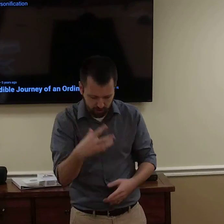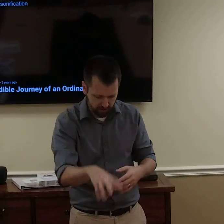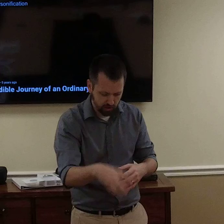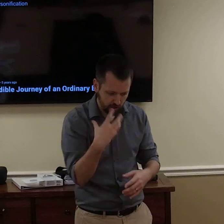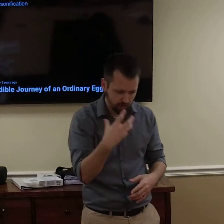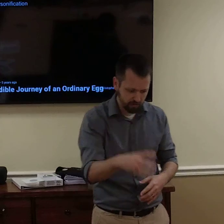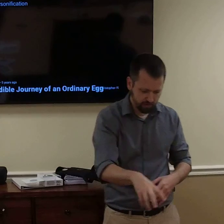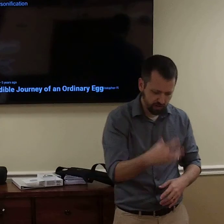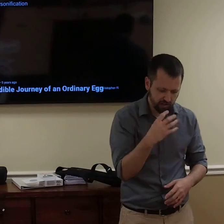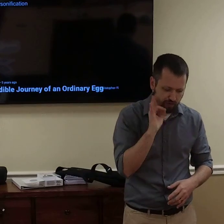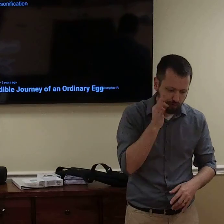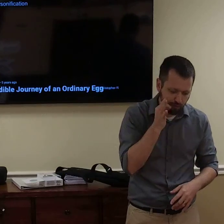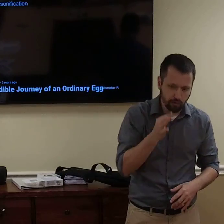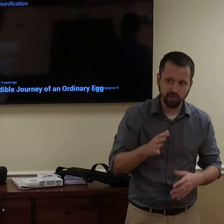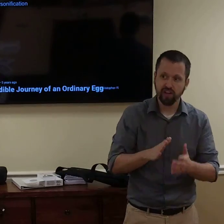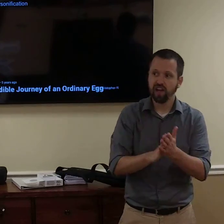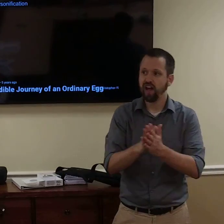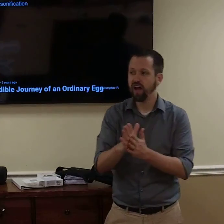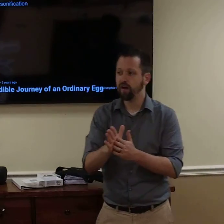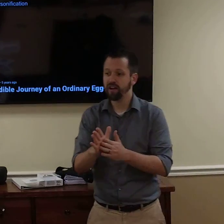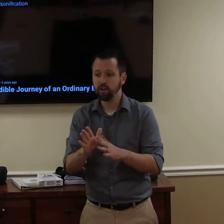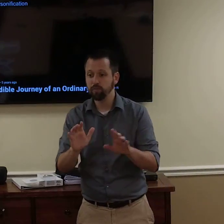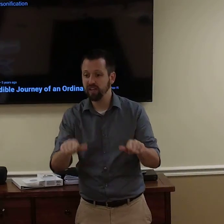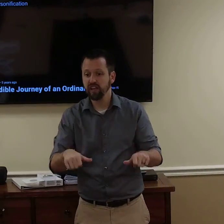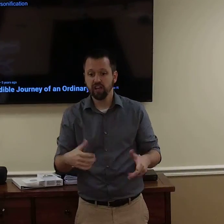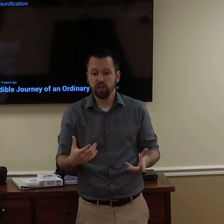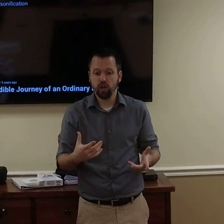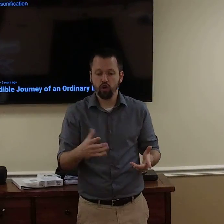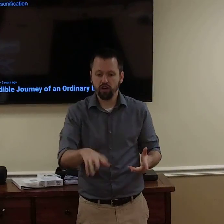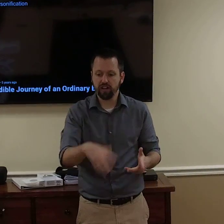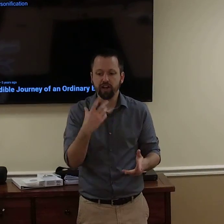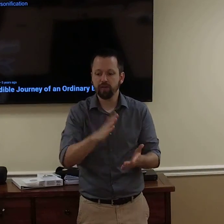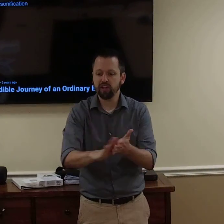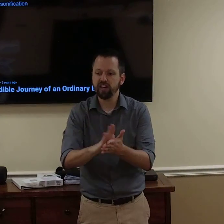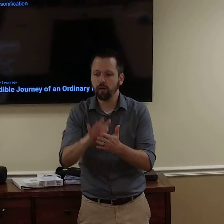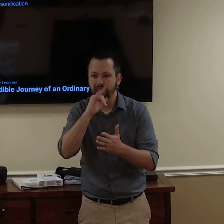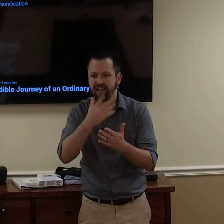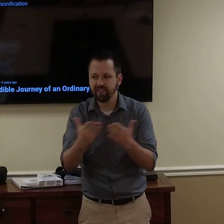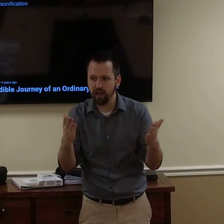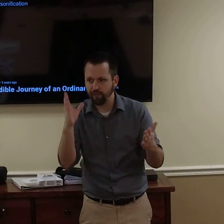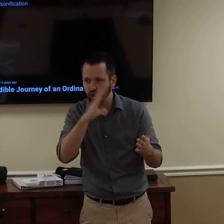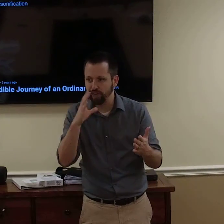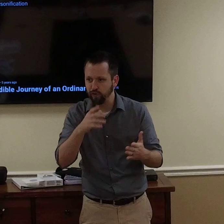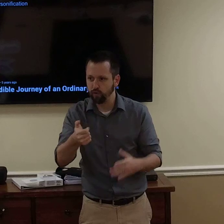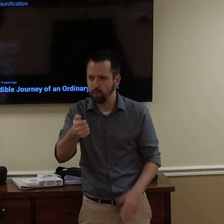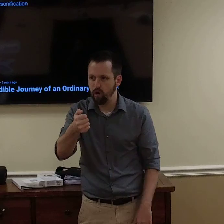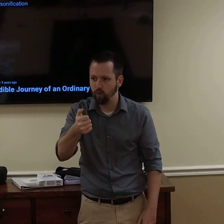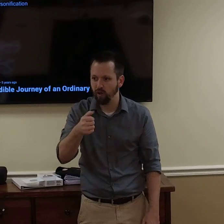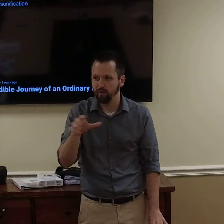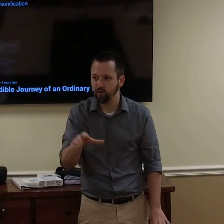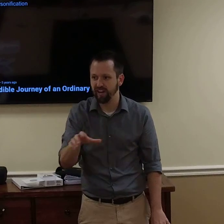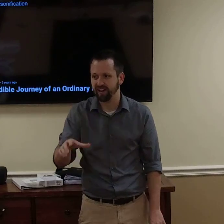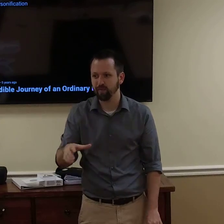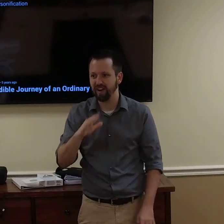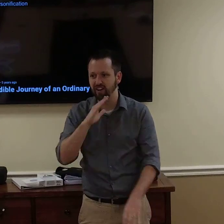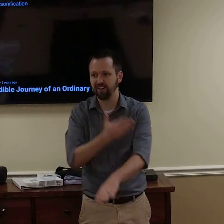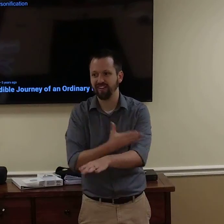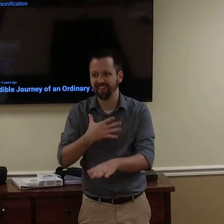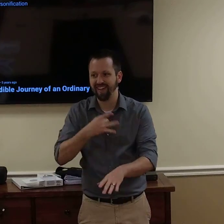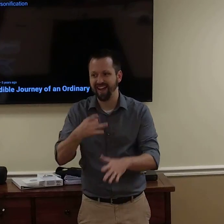looking at the different fruit. It could be, I could be cleaning up my kid's stuff and looking for the remote while I'm doing it, because my daughter likes to hide